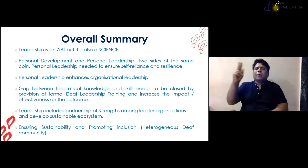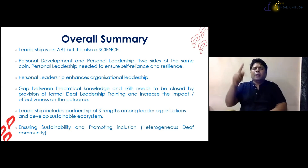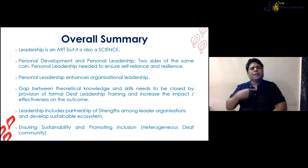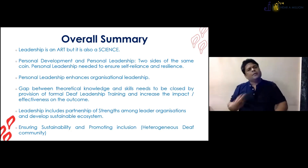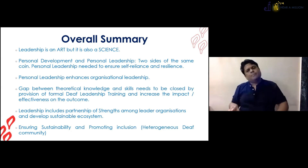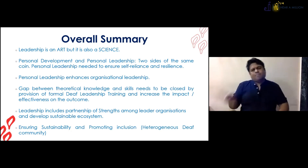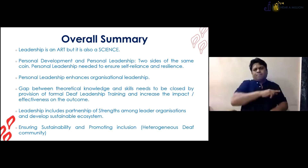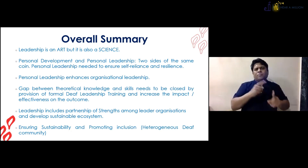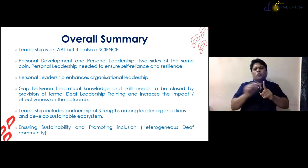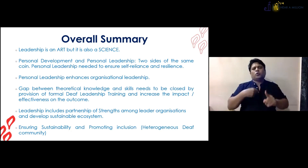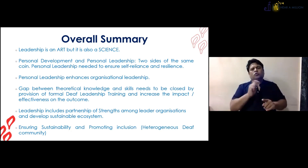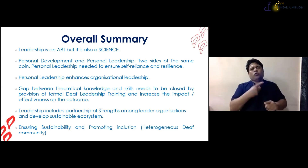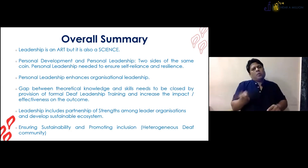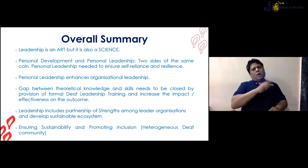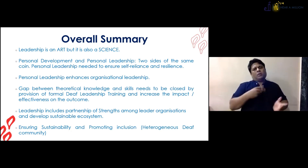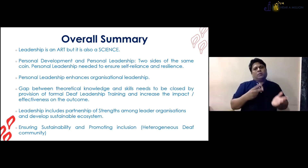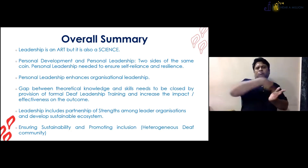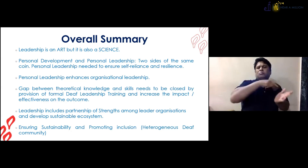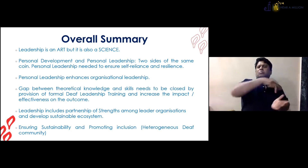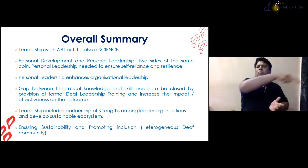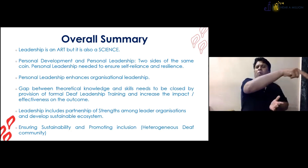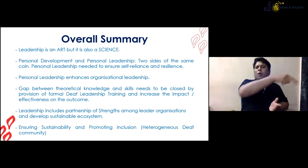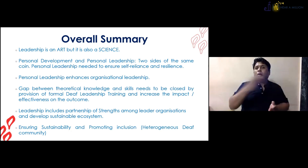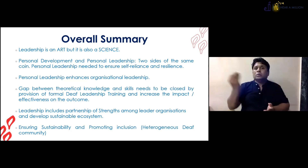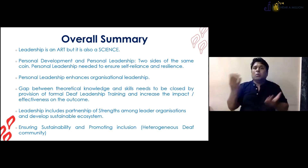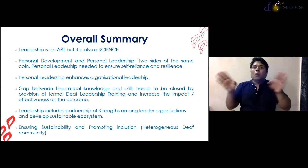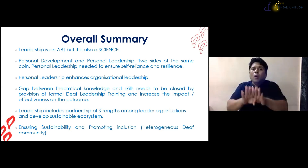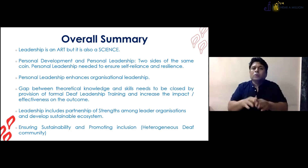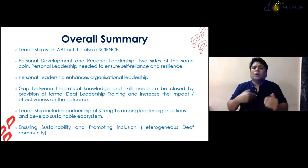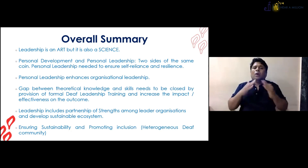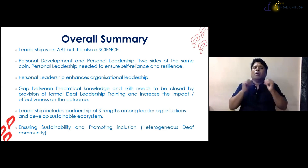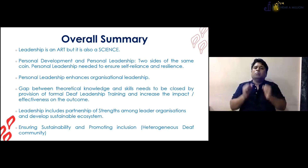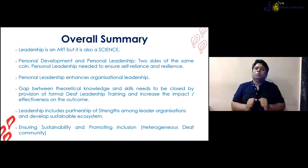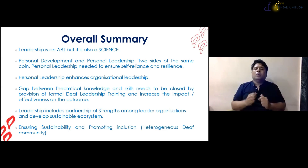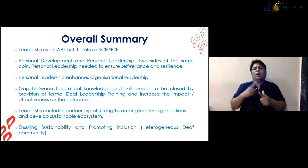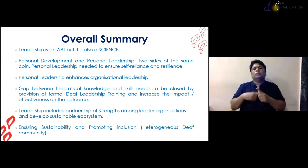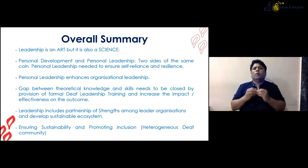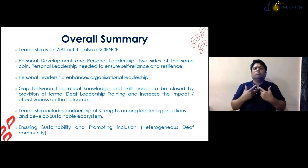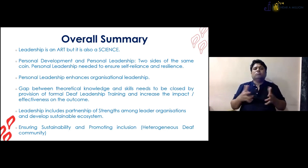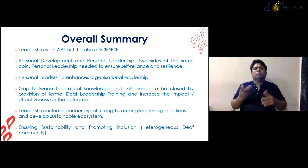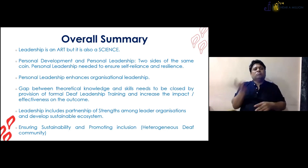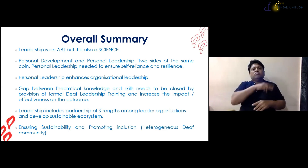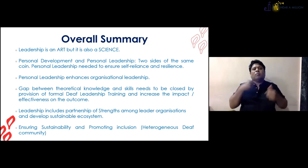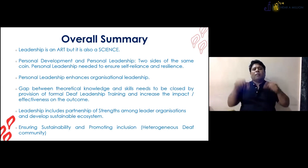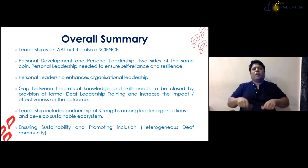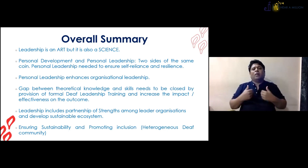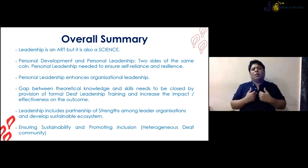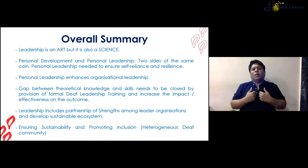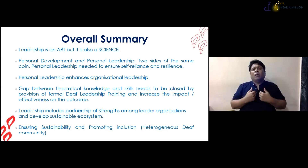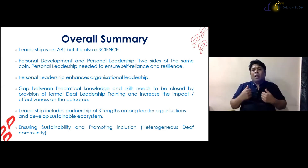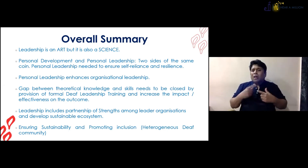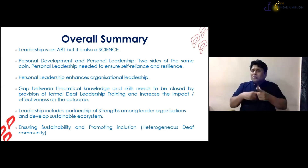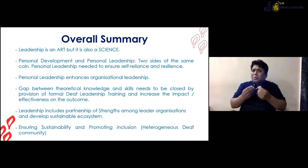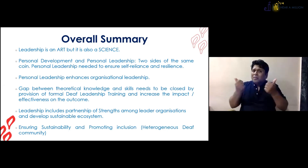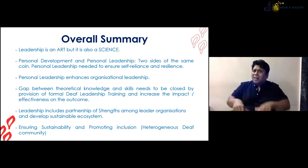down, they're chucked out of the office, then they go back to another job. So sometimes, and some people just sit at the